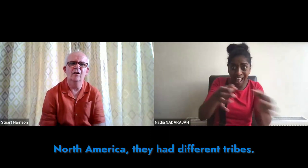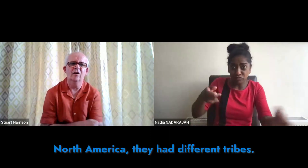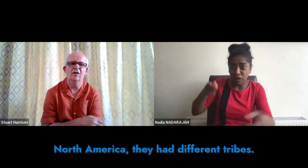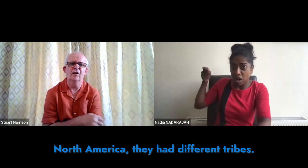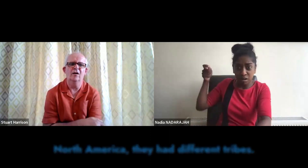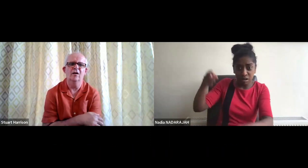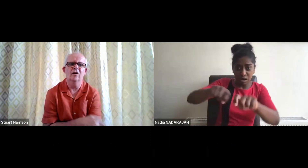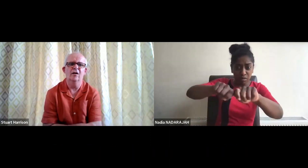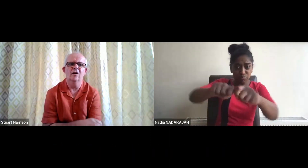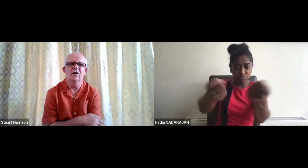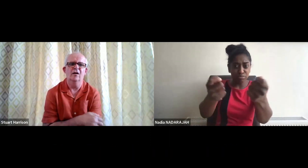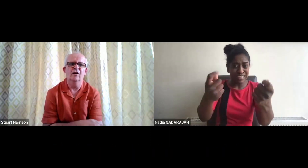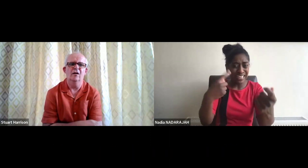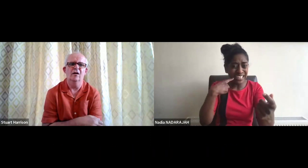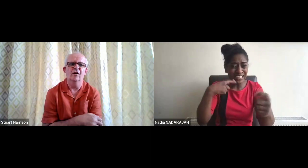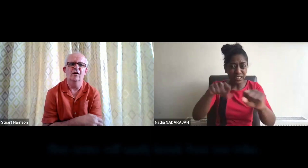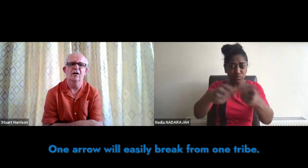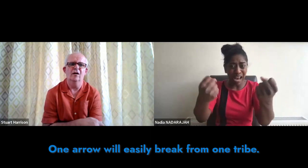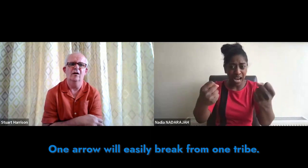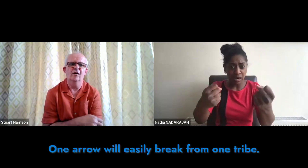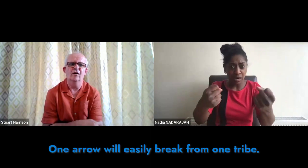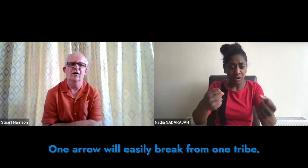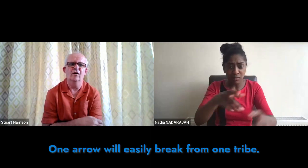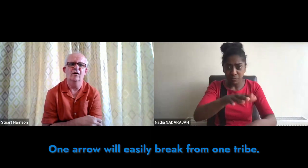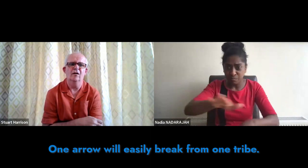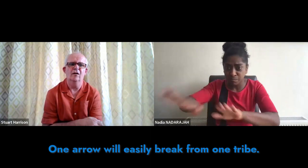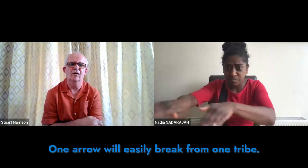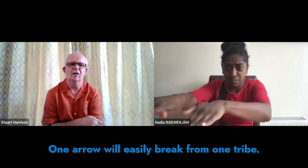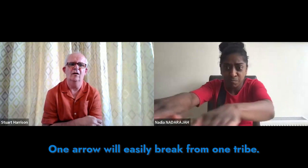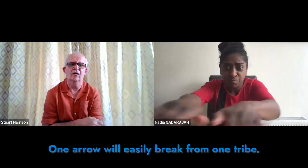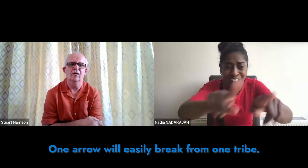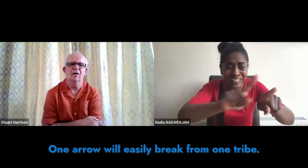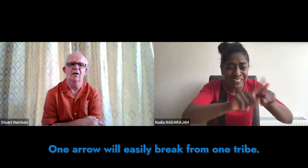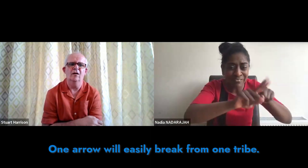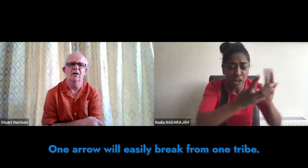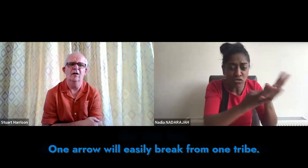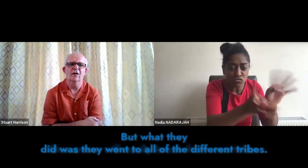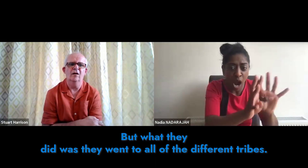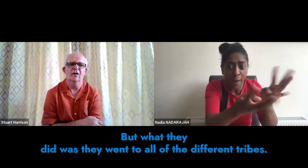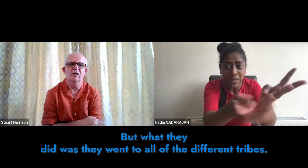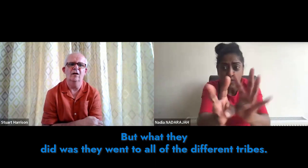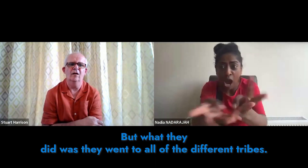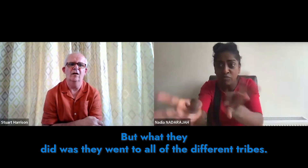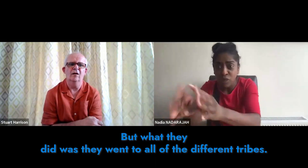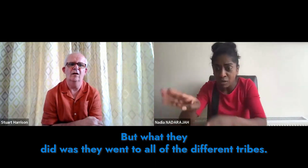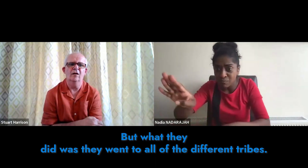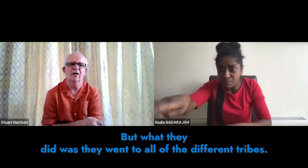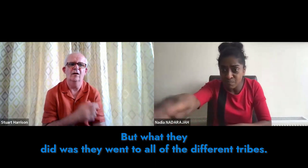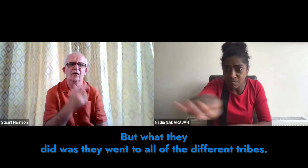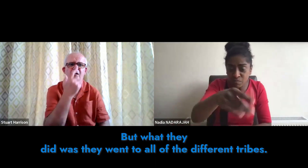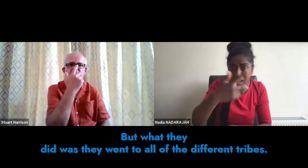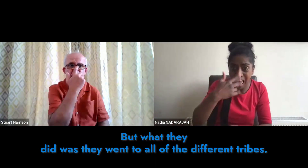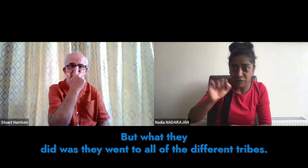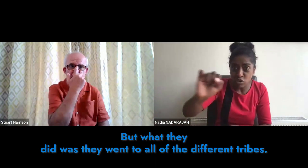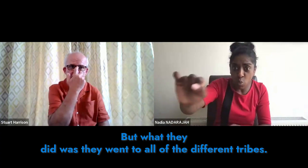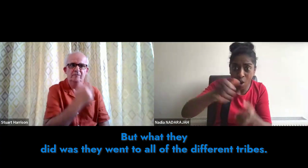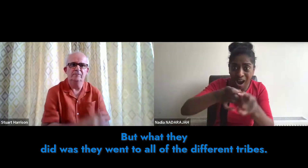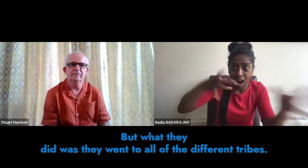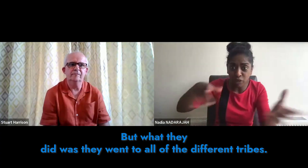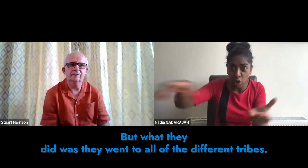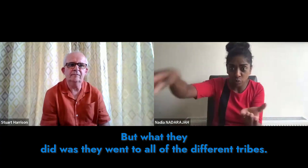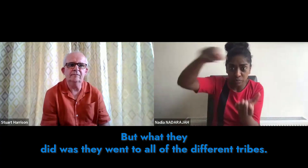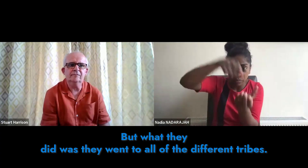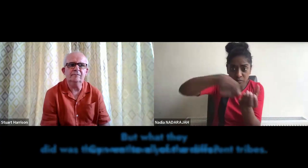different tribes. One arrow will easily break from one tribe. But what they did was they went to all of the